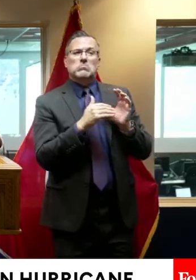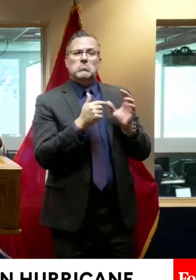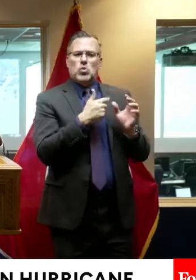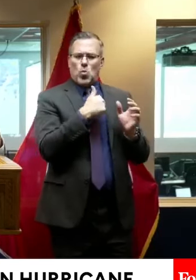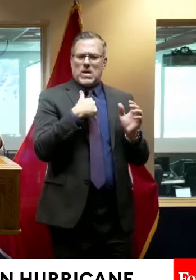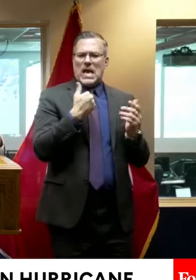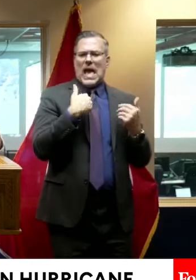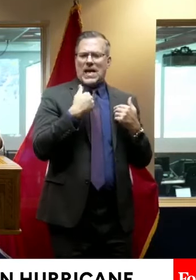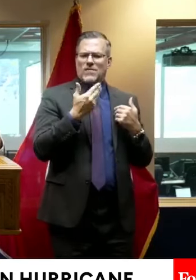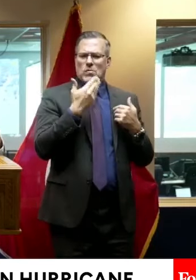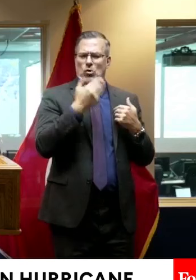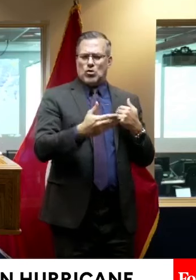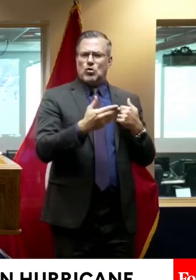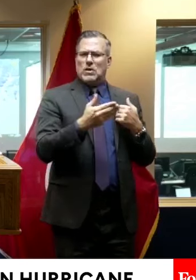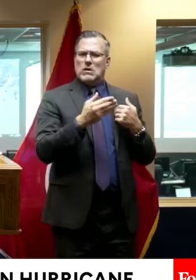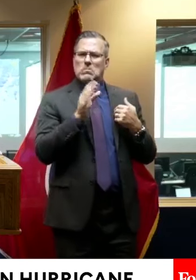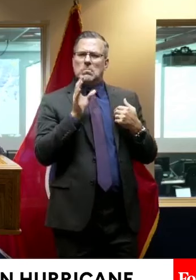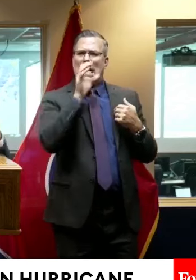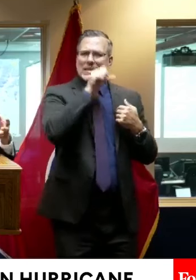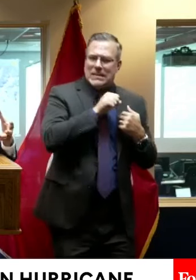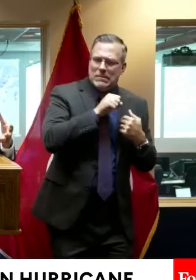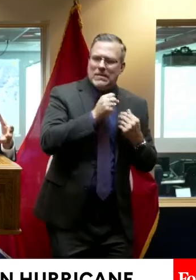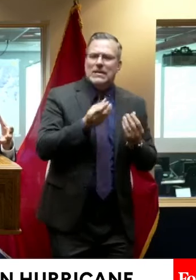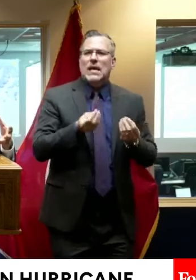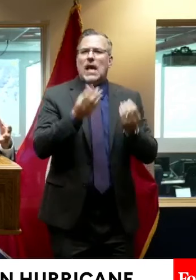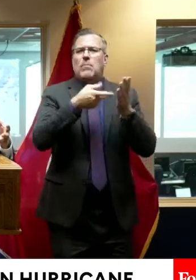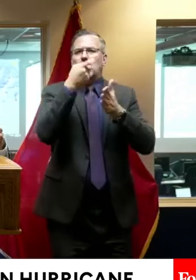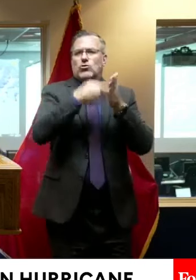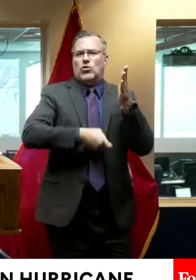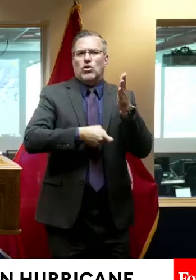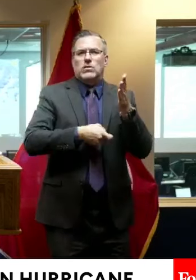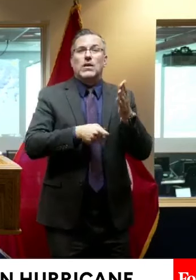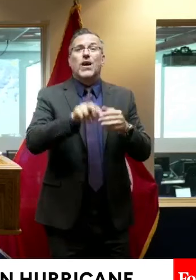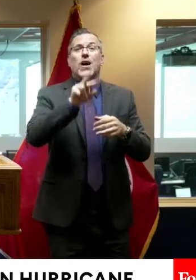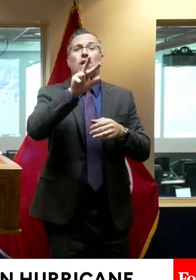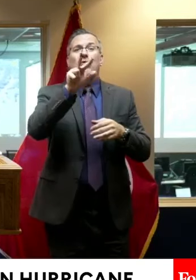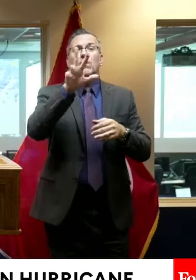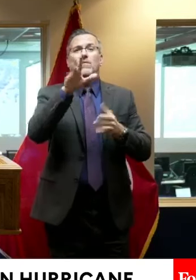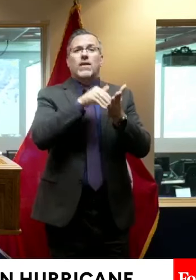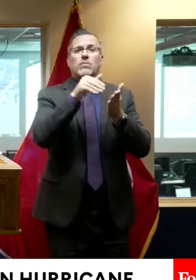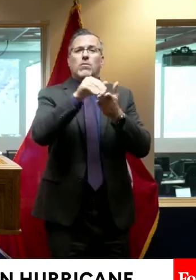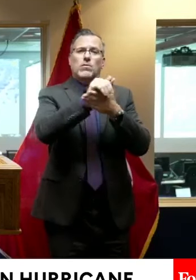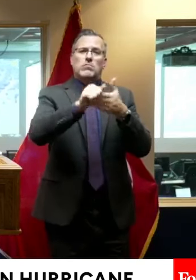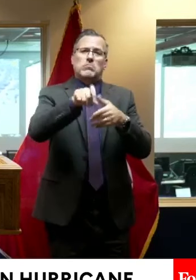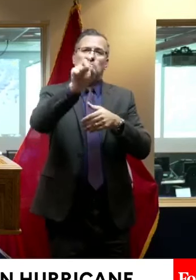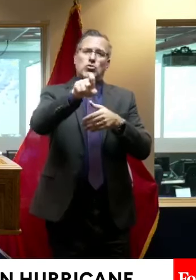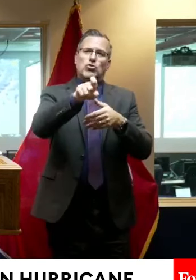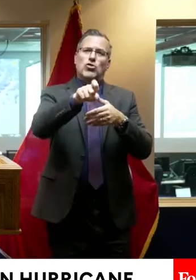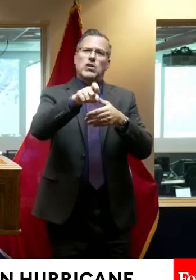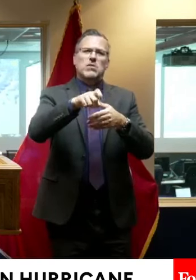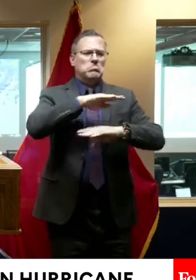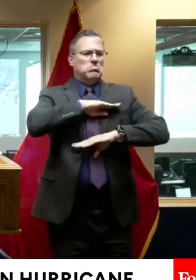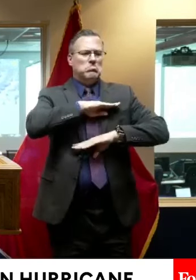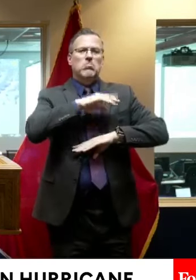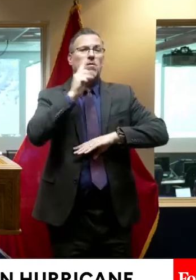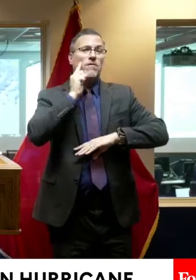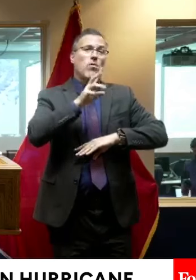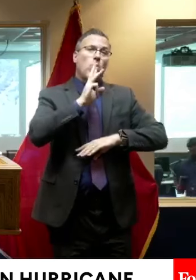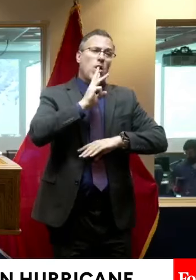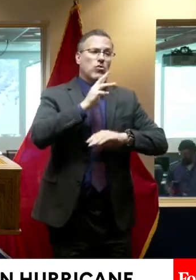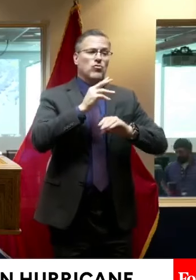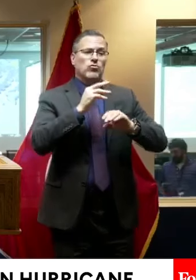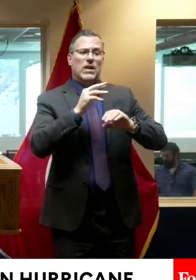estimates from the counties themselves that this should cover the bulk of their needs for water and sewer. It could